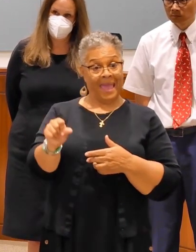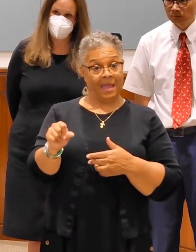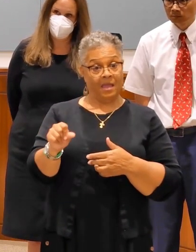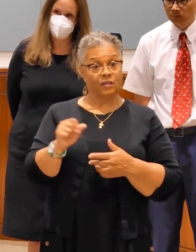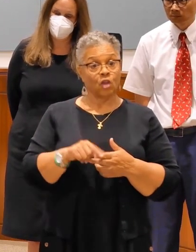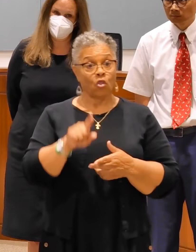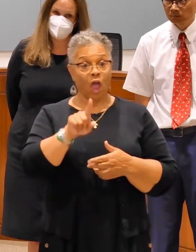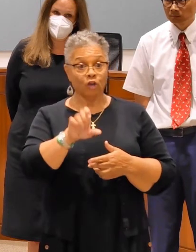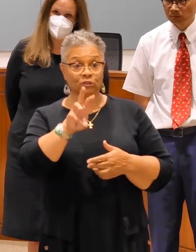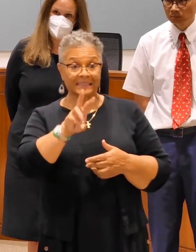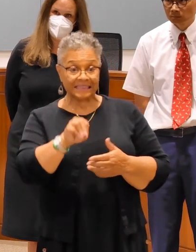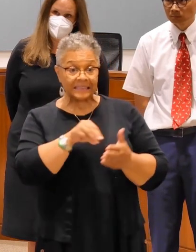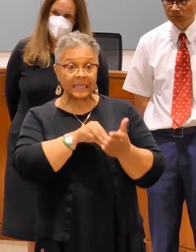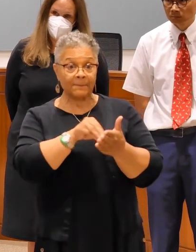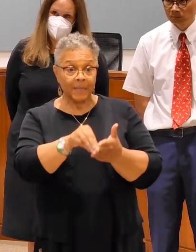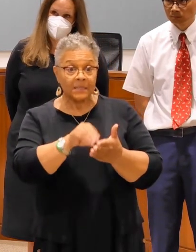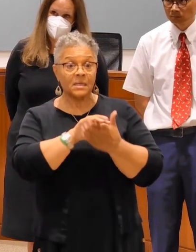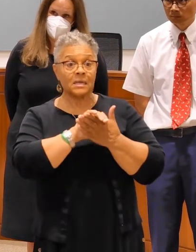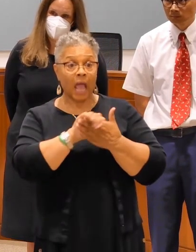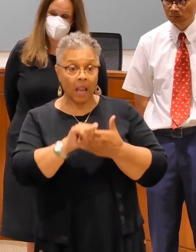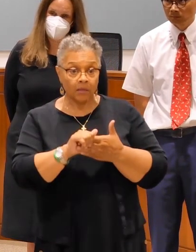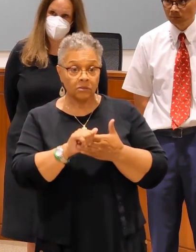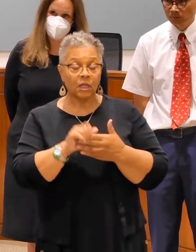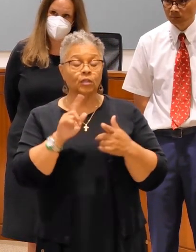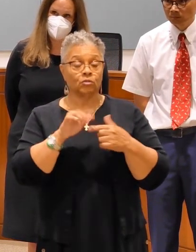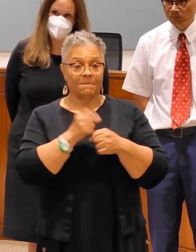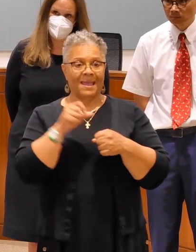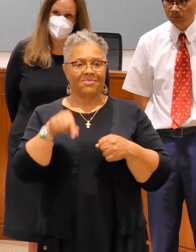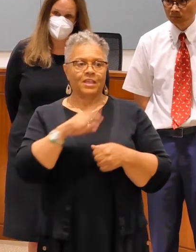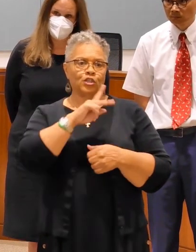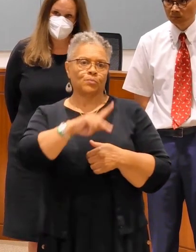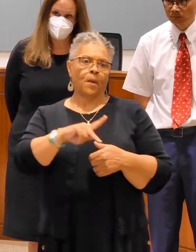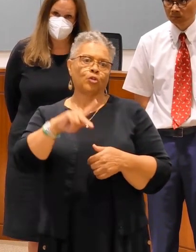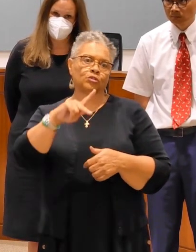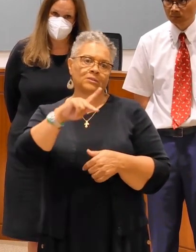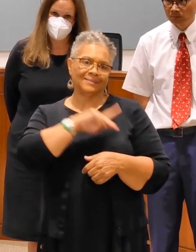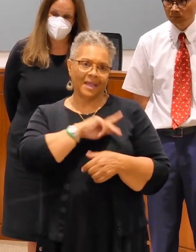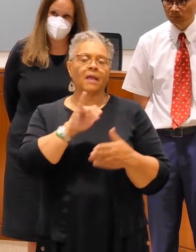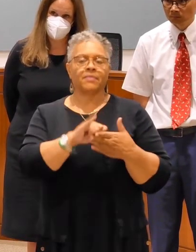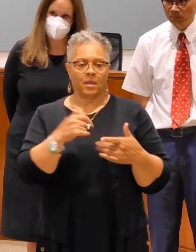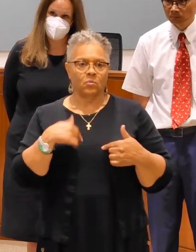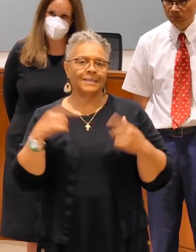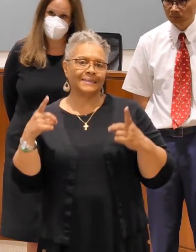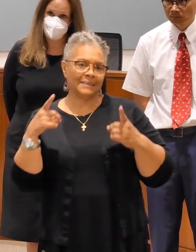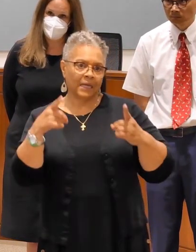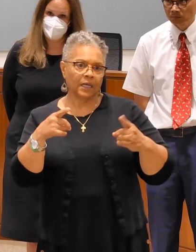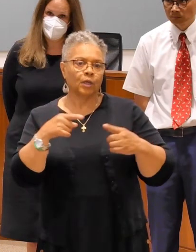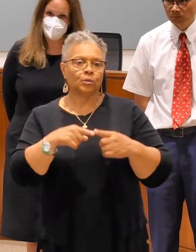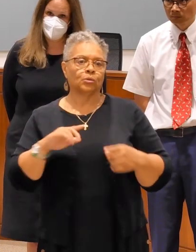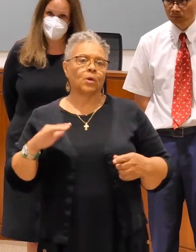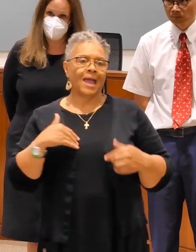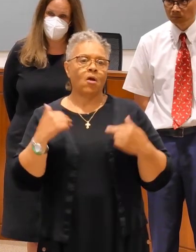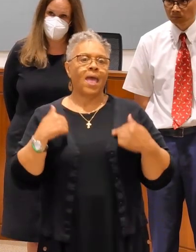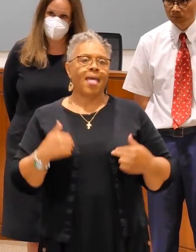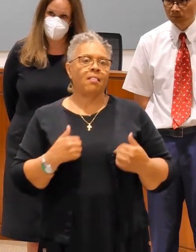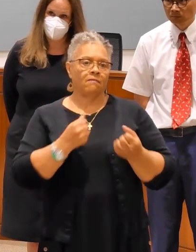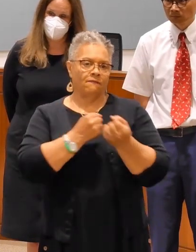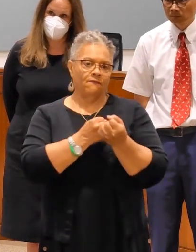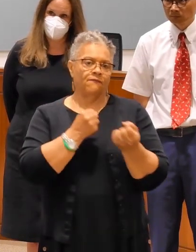the $160 million to make this personalized that we dedicate to our health